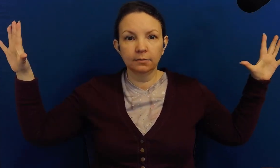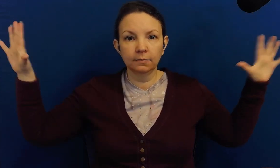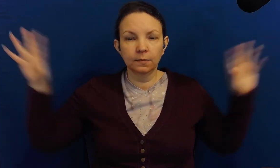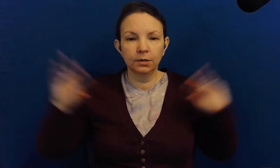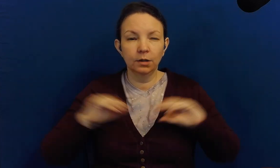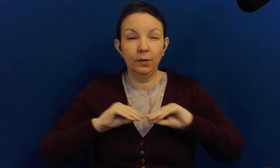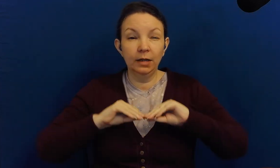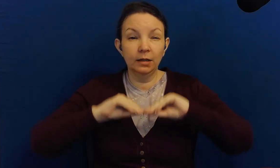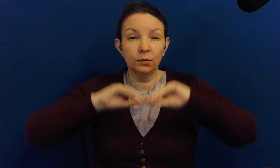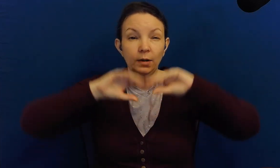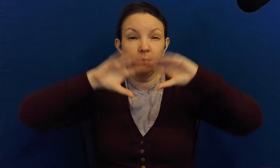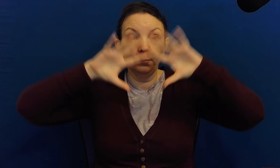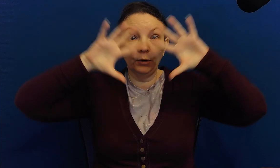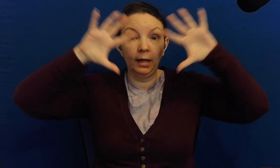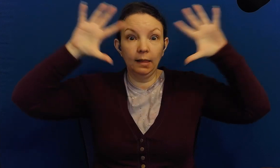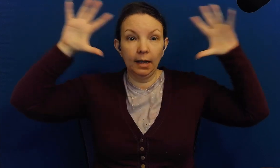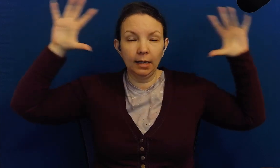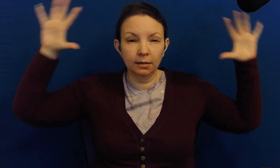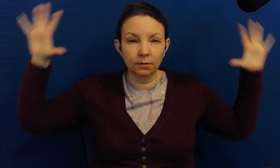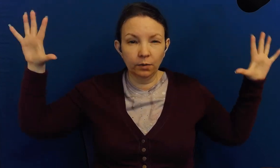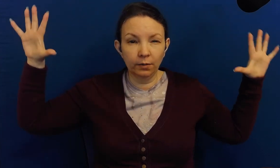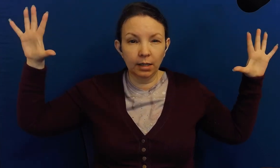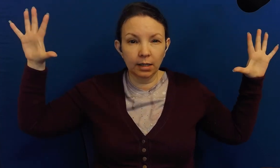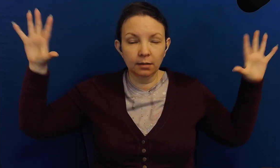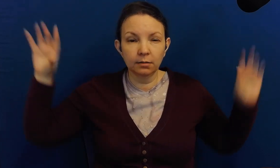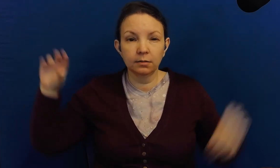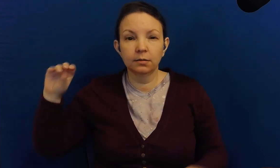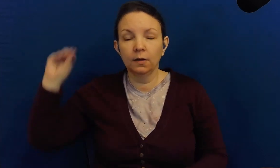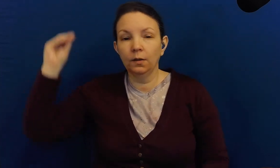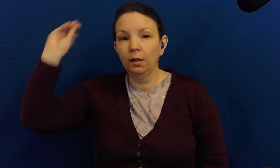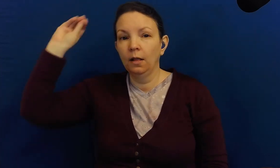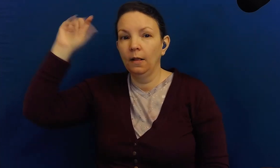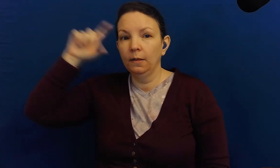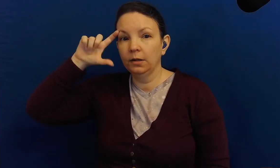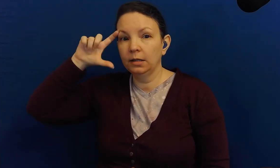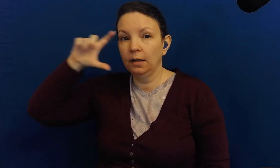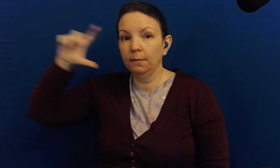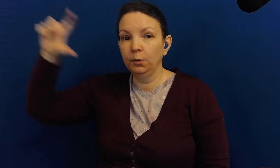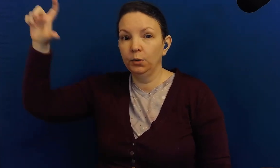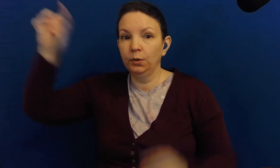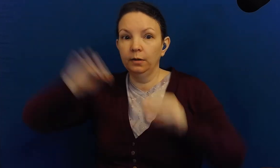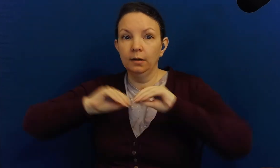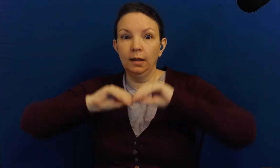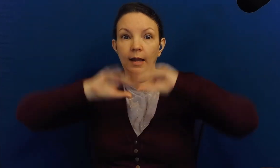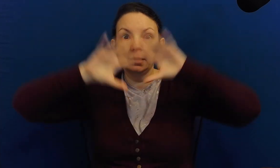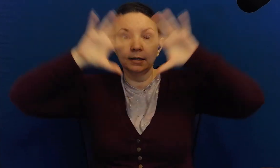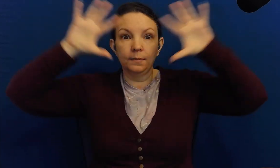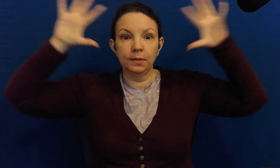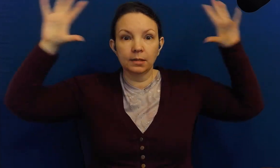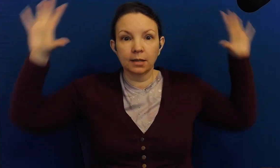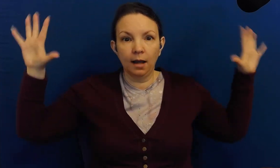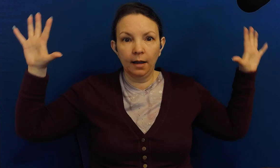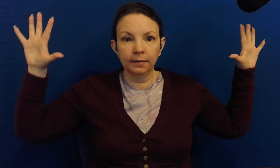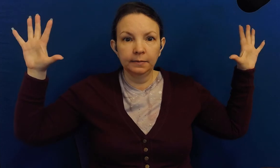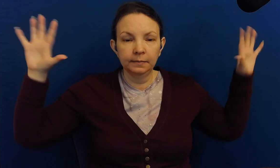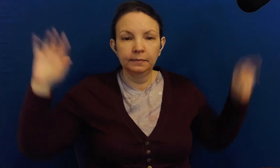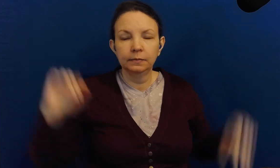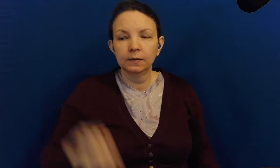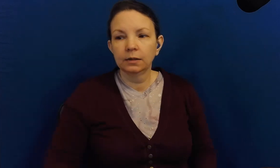So we did this one, bright light is what we did. So you say the moon lights up the sky. So this one's